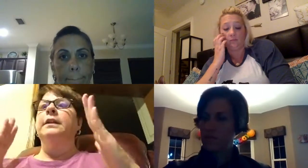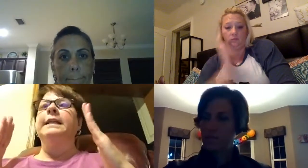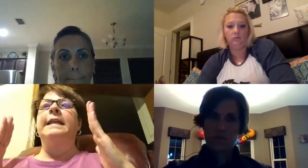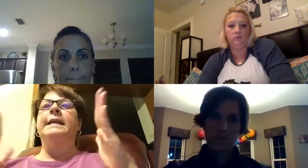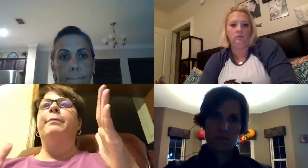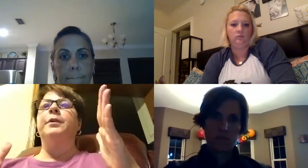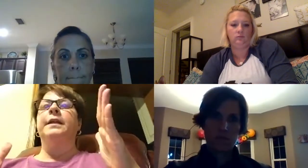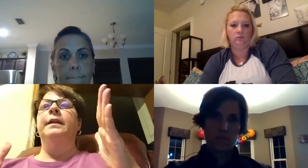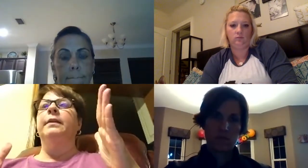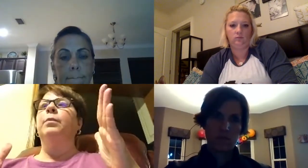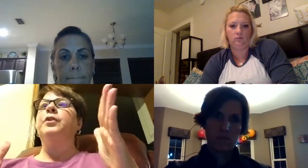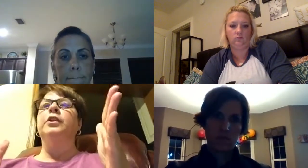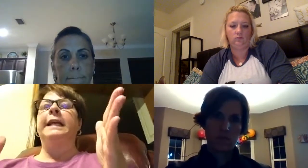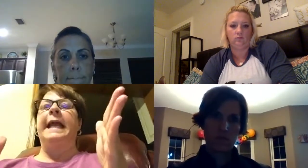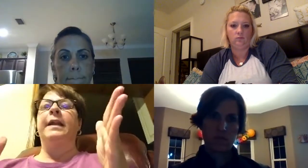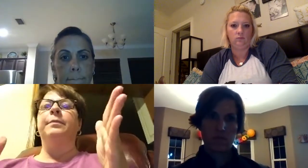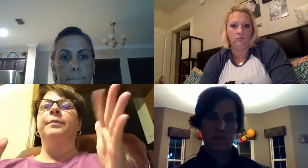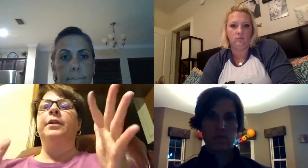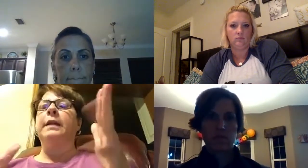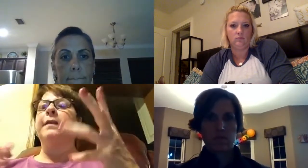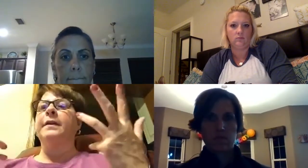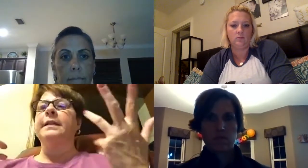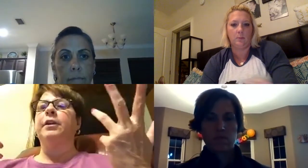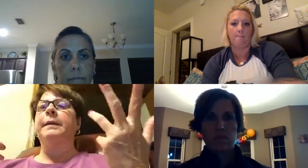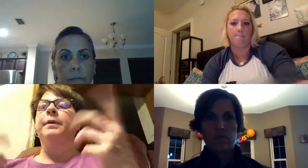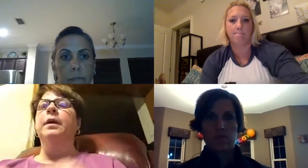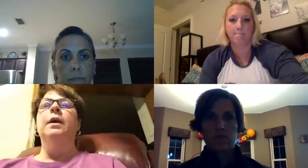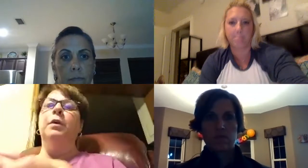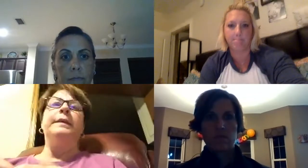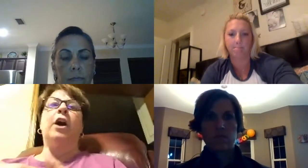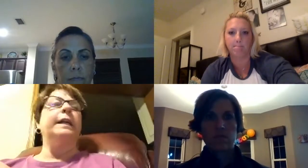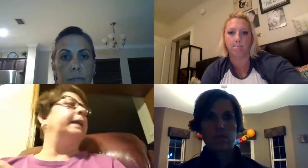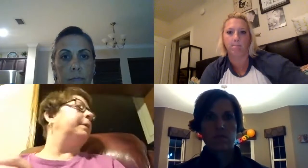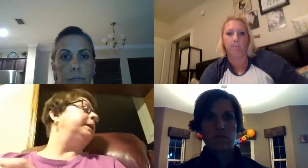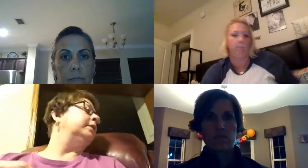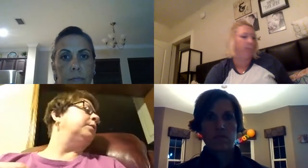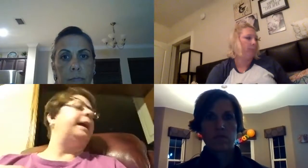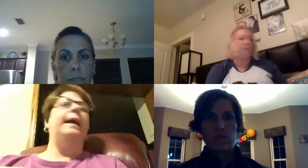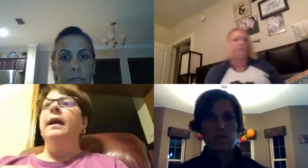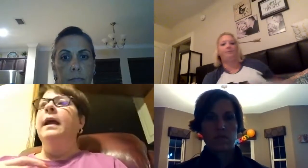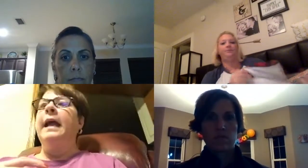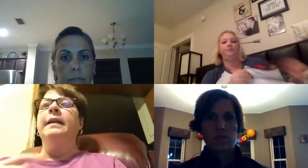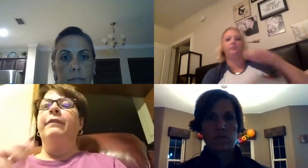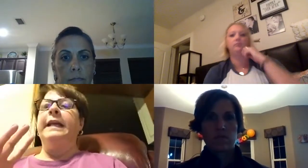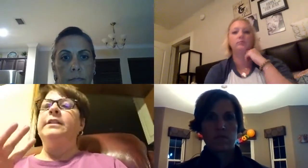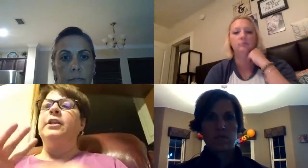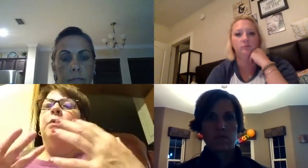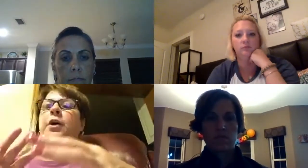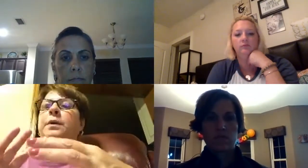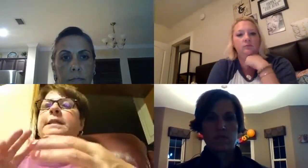deaf person when you're looking at them. You know, a lot of us hearing people will be talking, but we look away. And if they don't know a sign